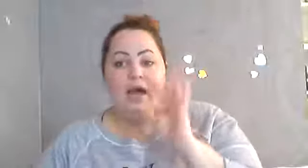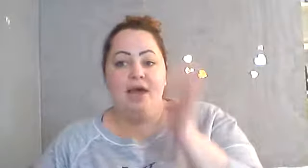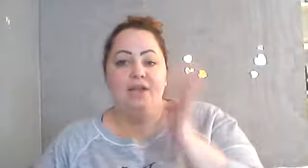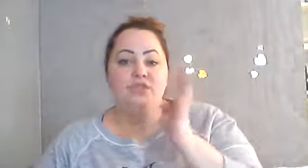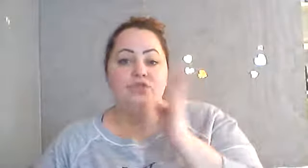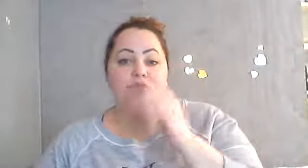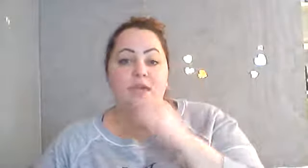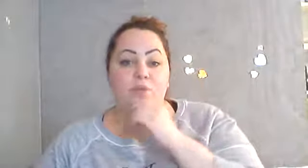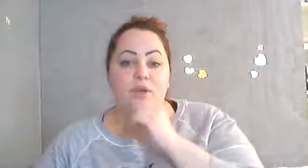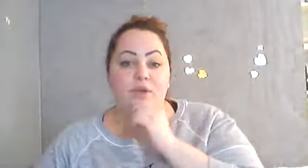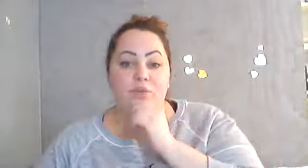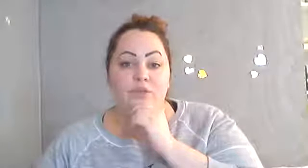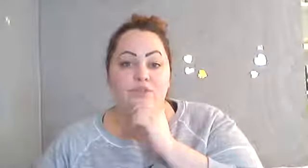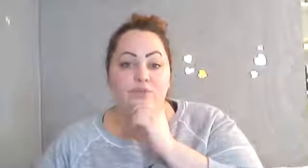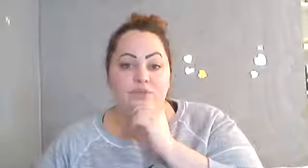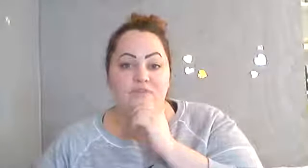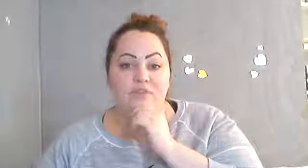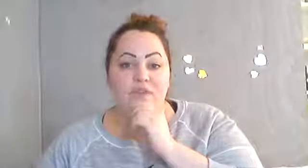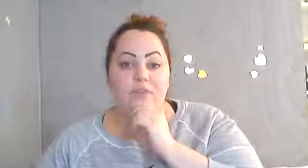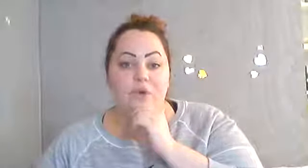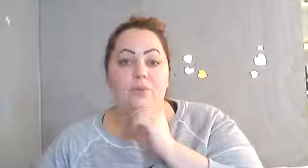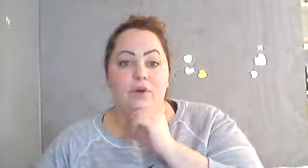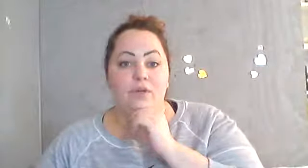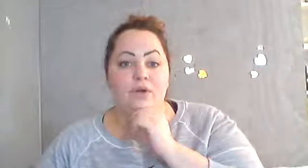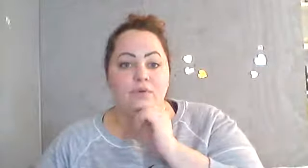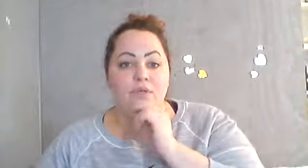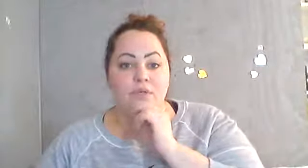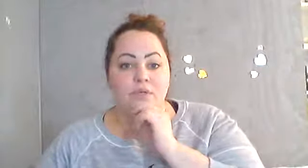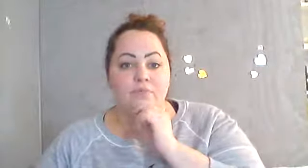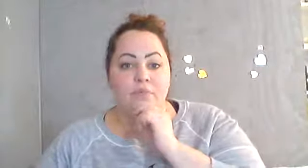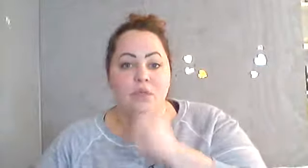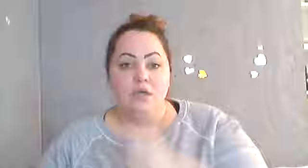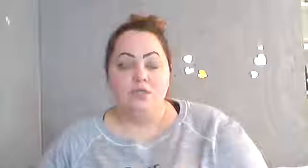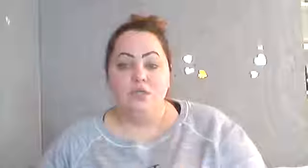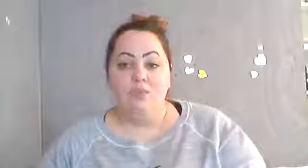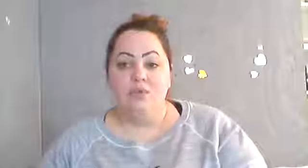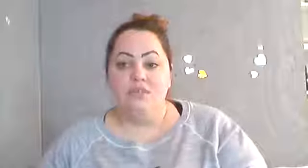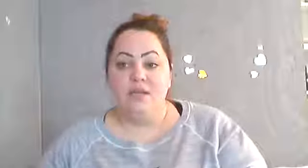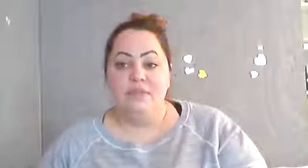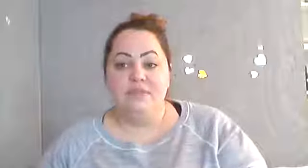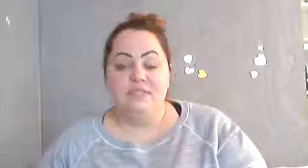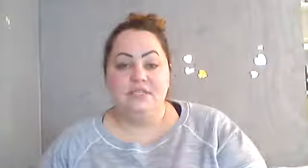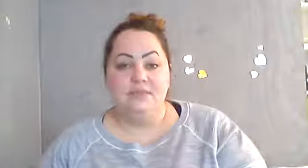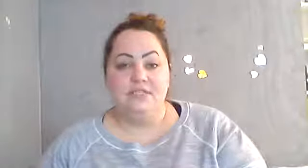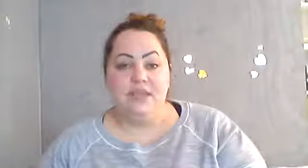can do like one-on-one tutoring via Marco Polo. So I will set up the business number today.